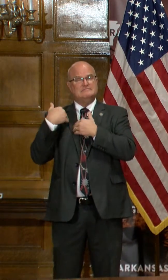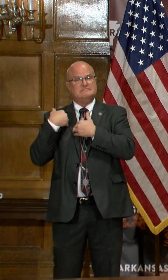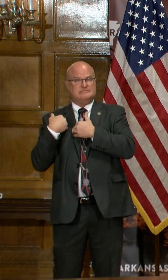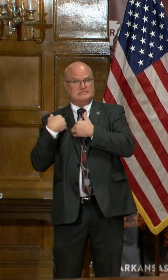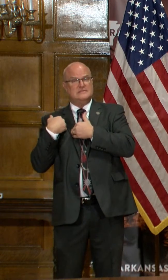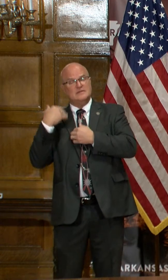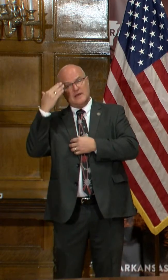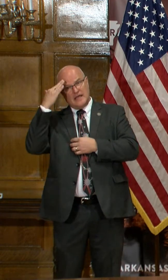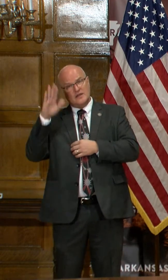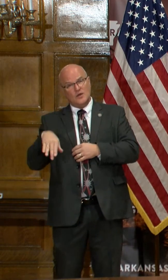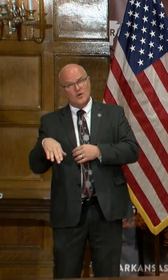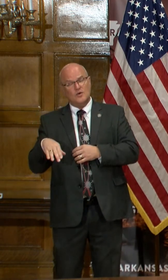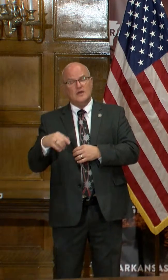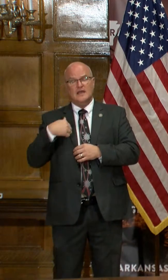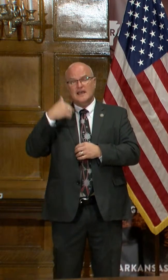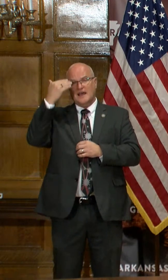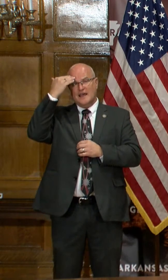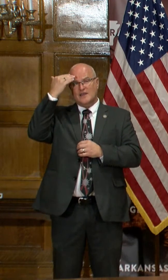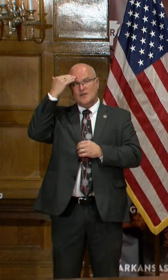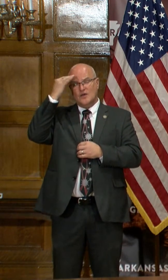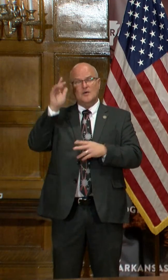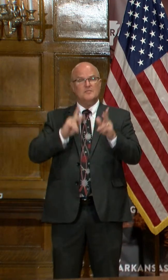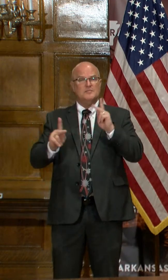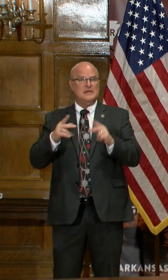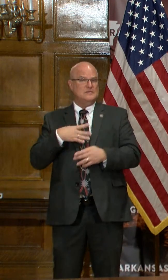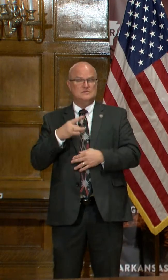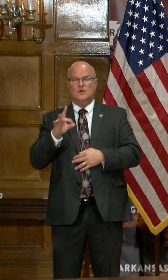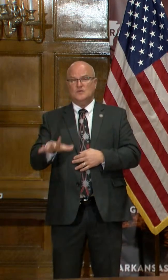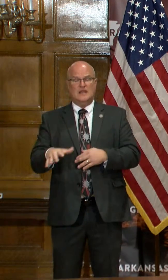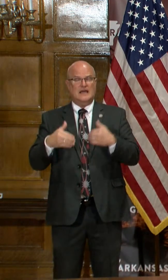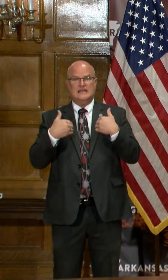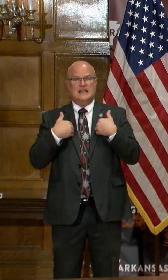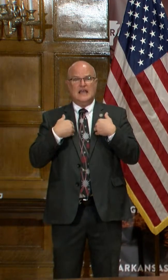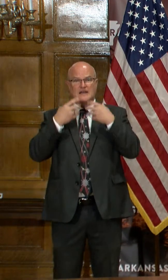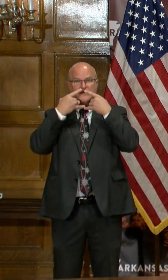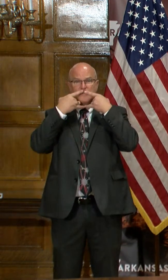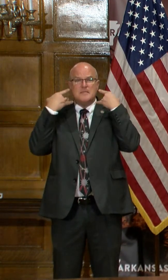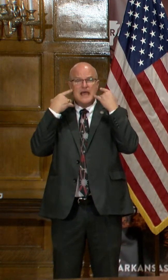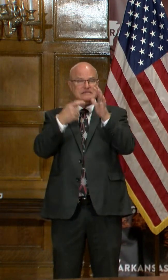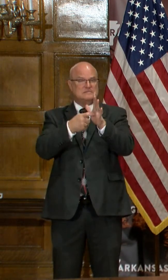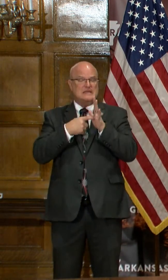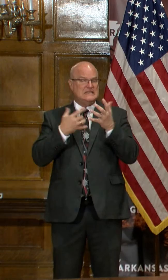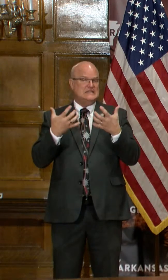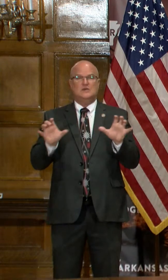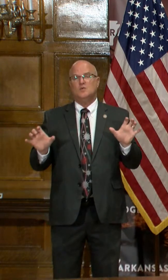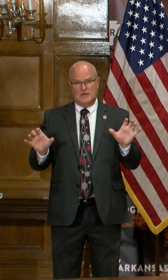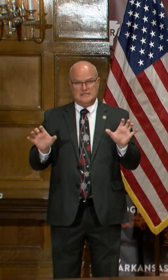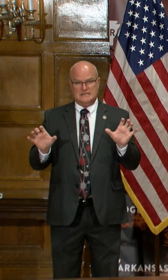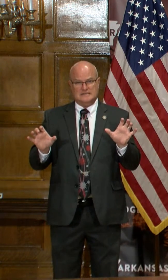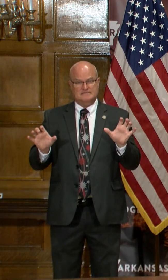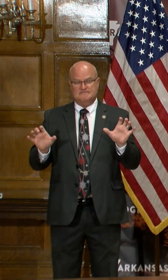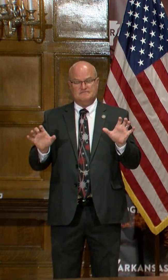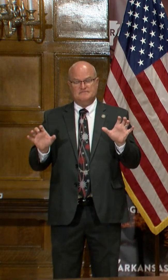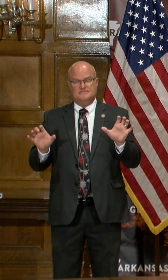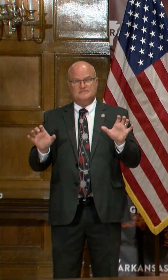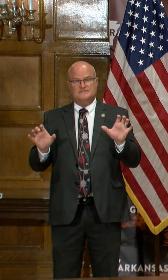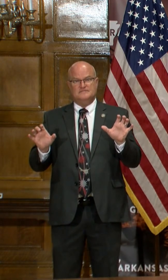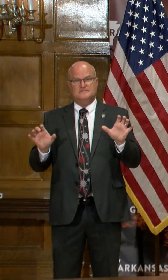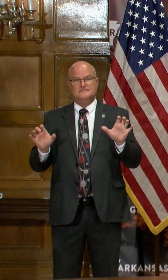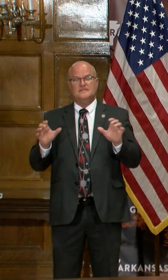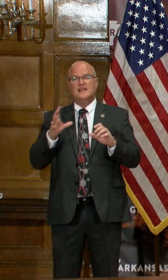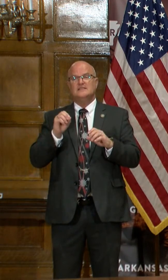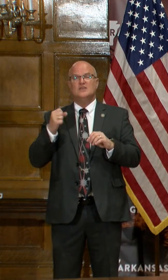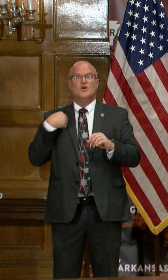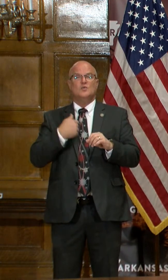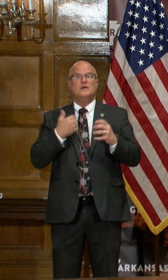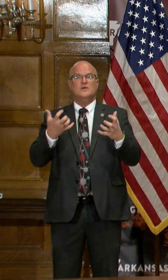burdensome. I recognize that people don't like to have a mask mandate that's in place. And